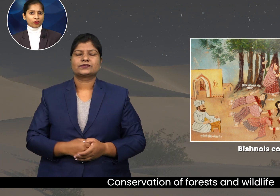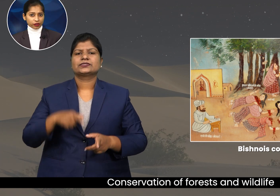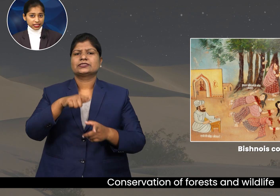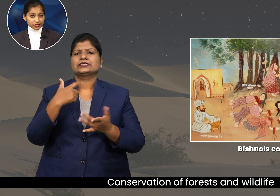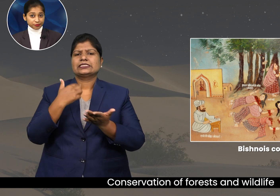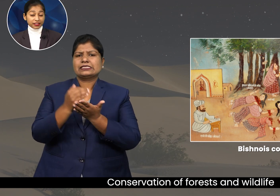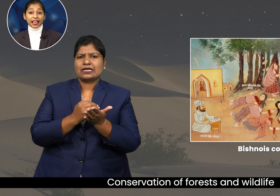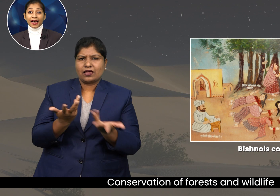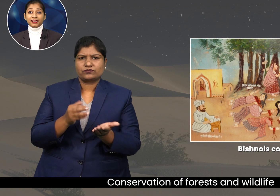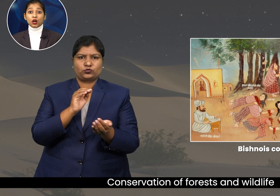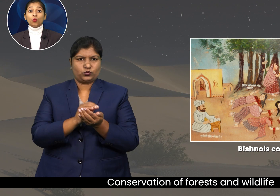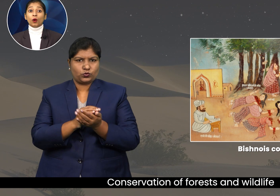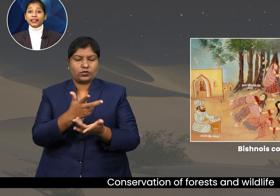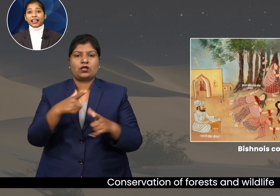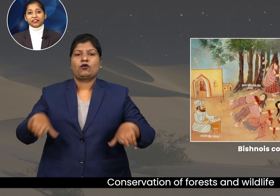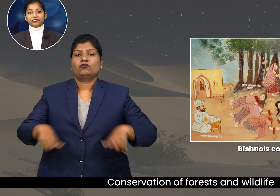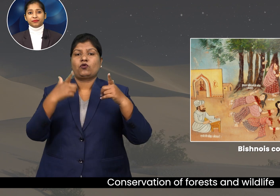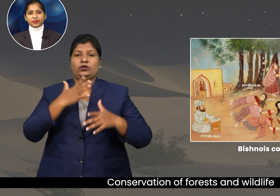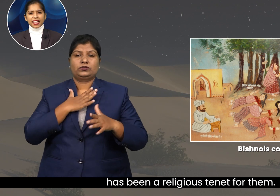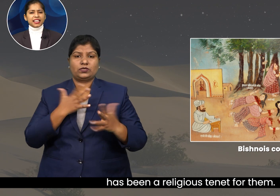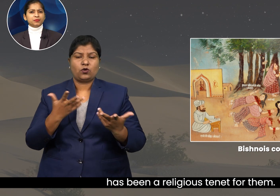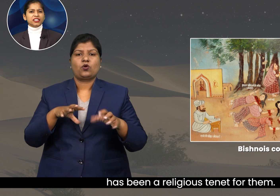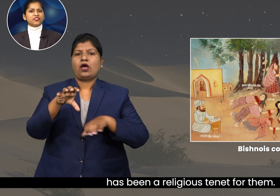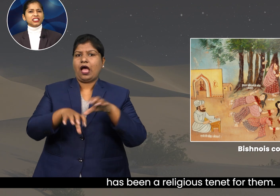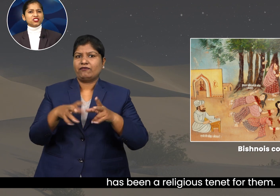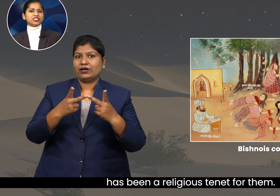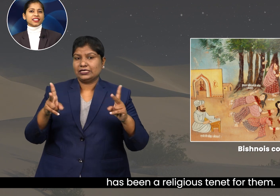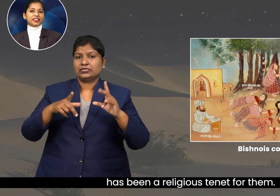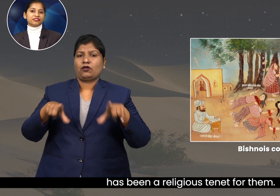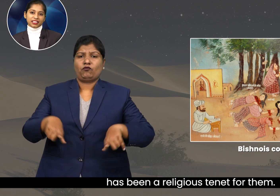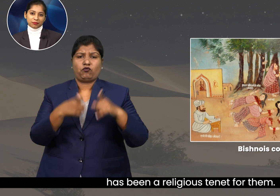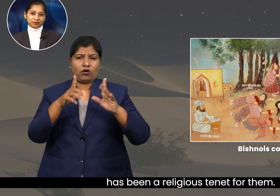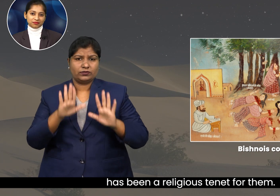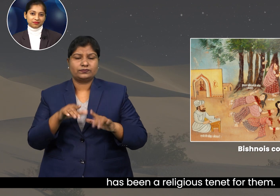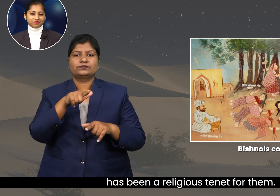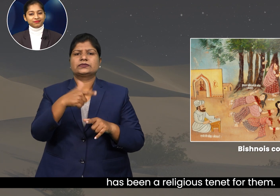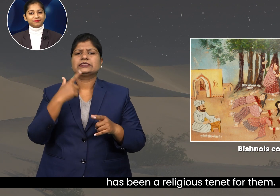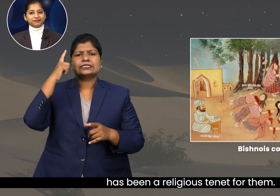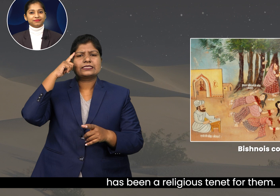Conservation of forests and wildlife has been a religious tenet for them.